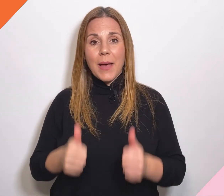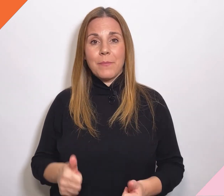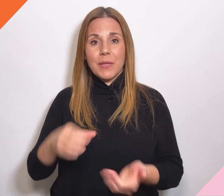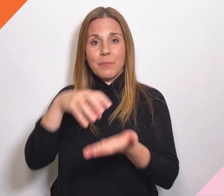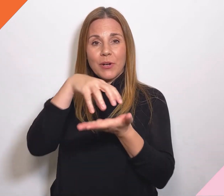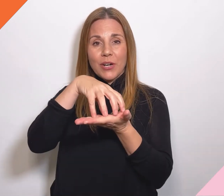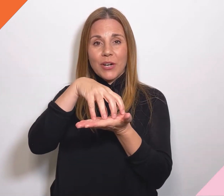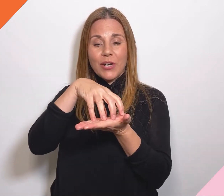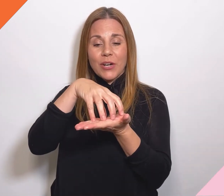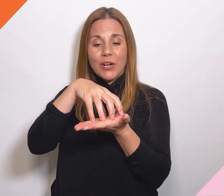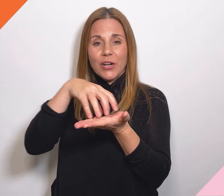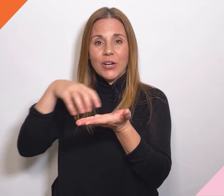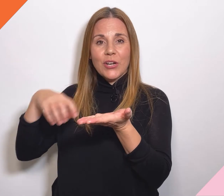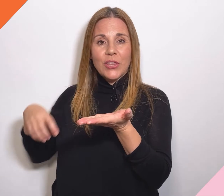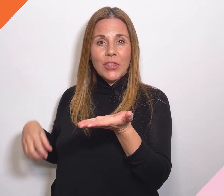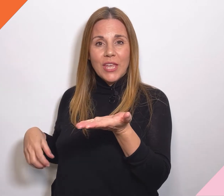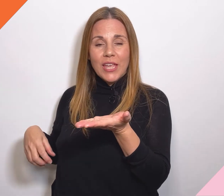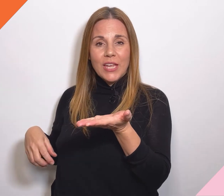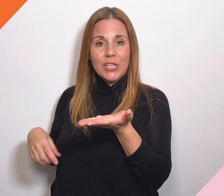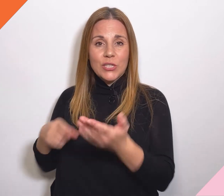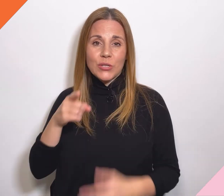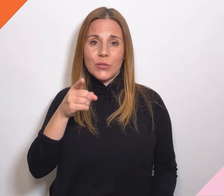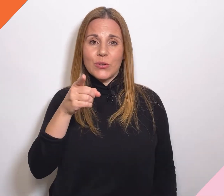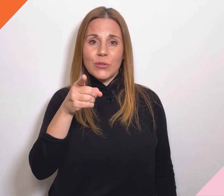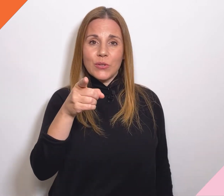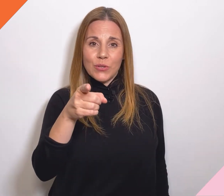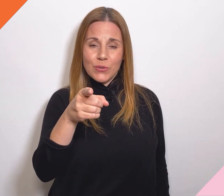Happy birthday to you.